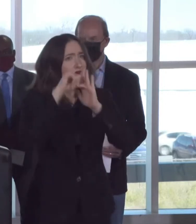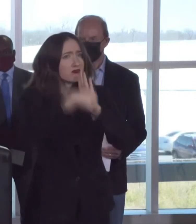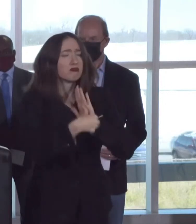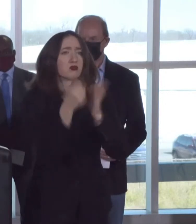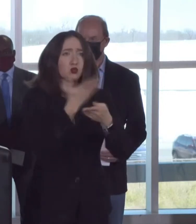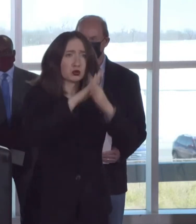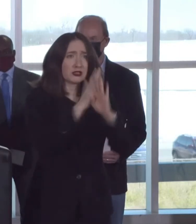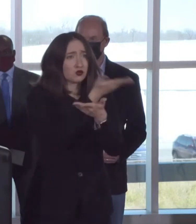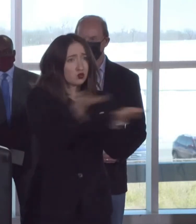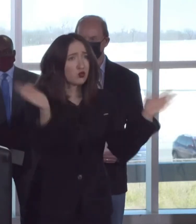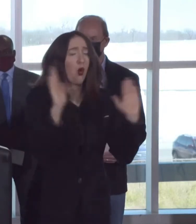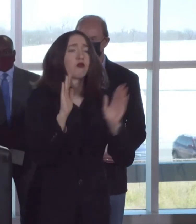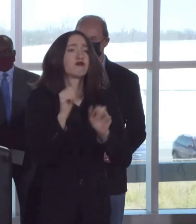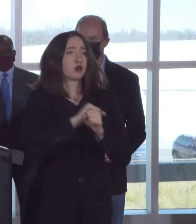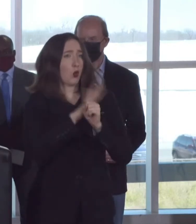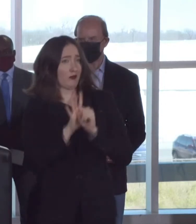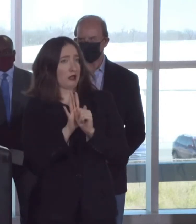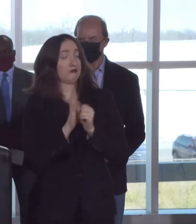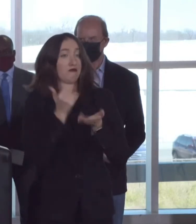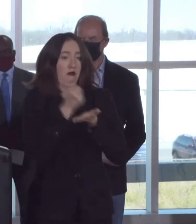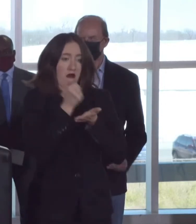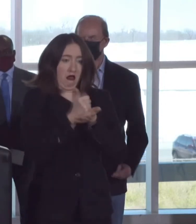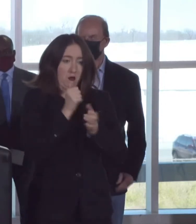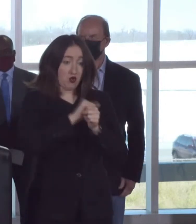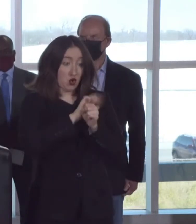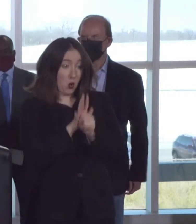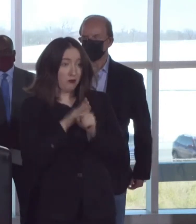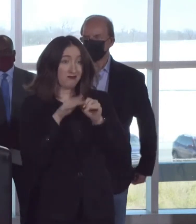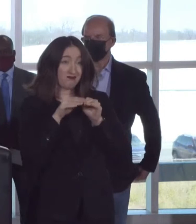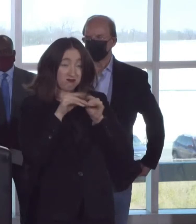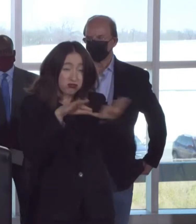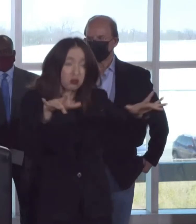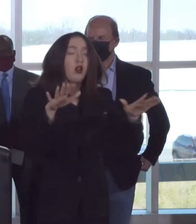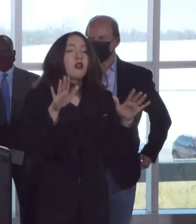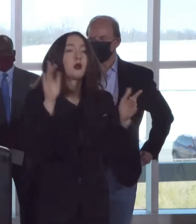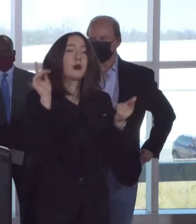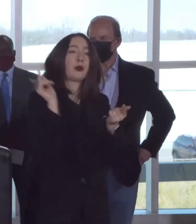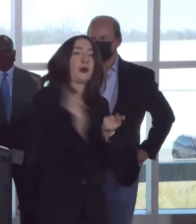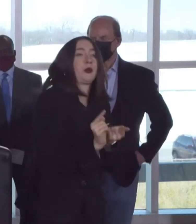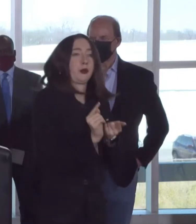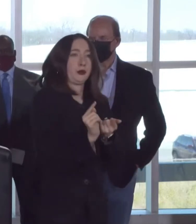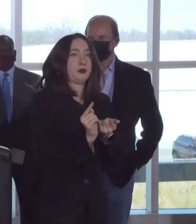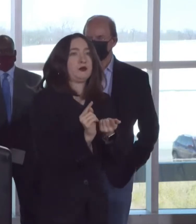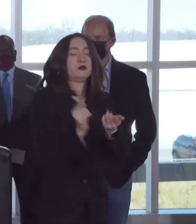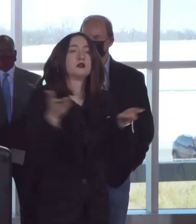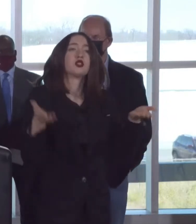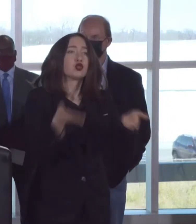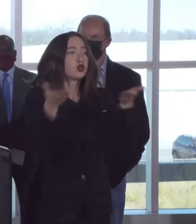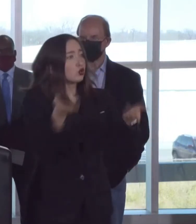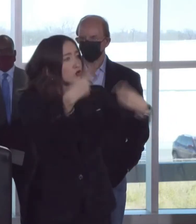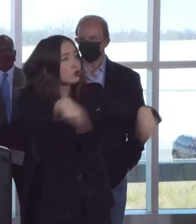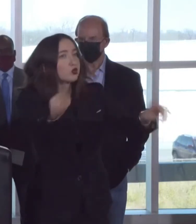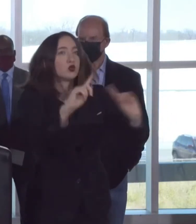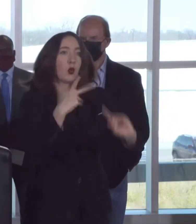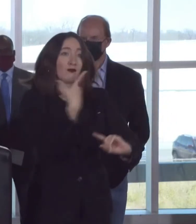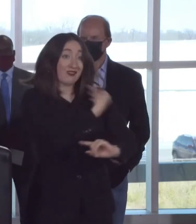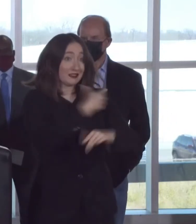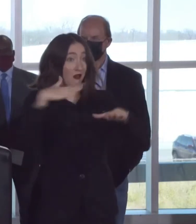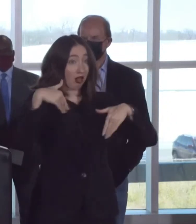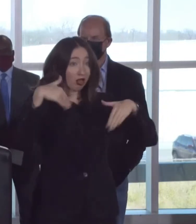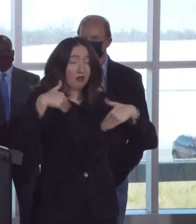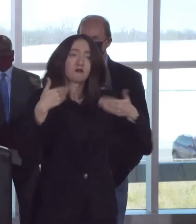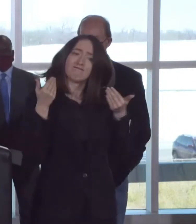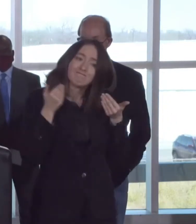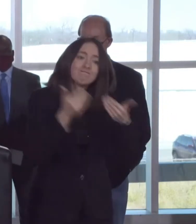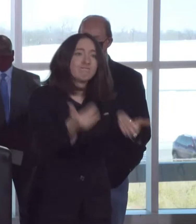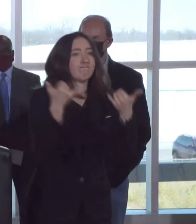COVID-19, and they help us slow the spread of coronavirus. Again, we urge everyone who is yet to get vaccinated to please make an extra effort to do